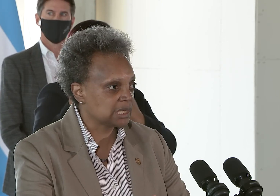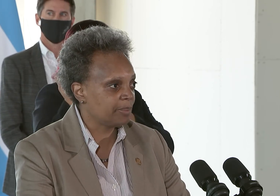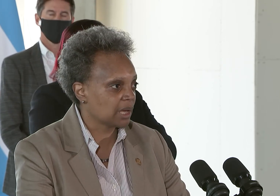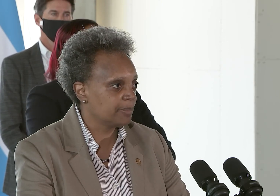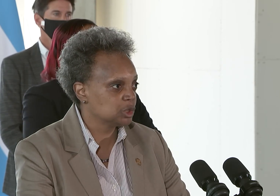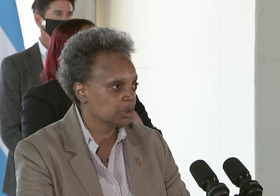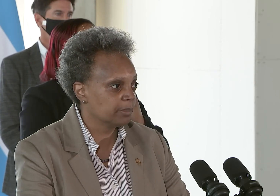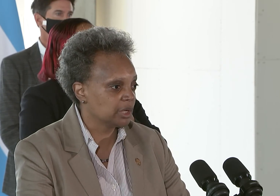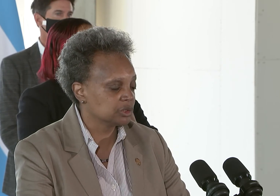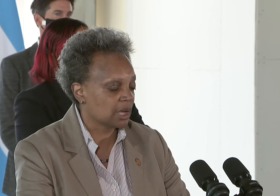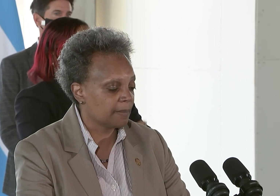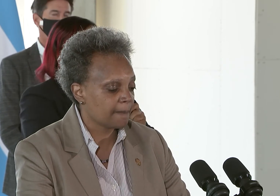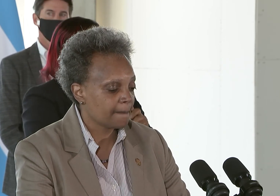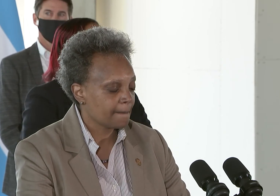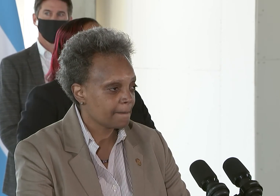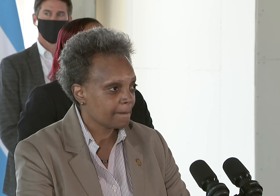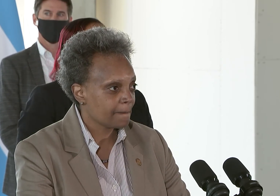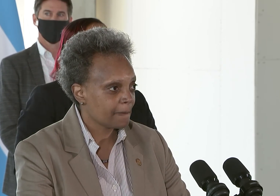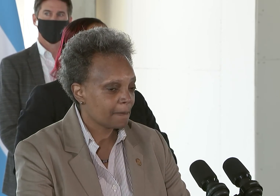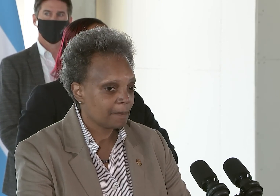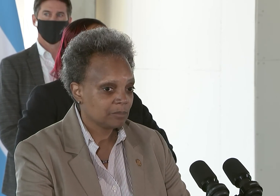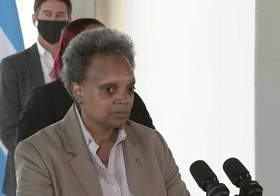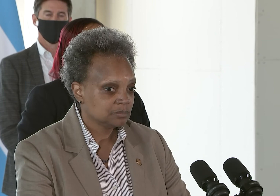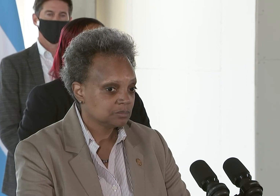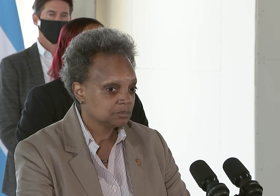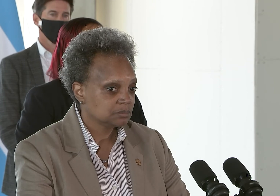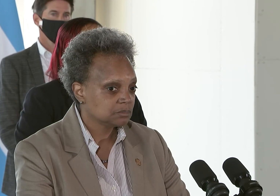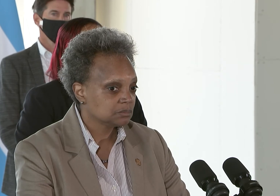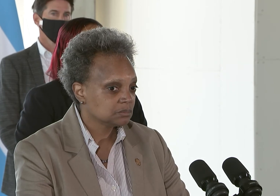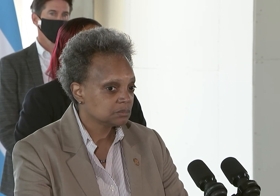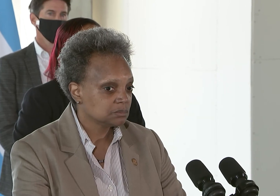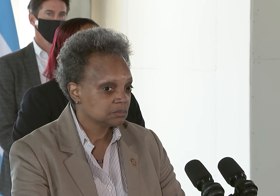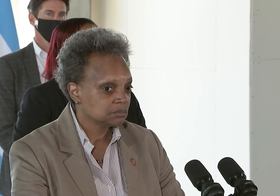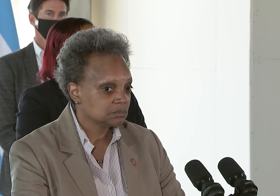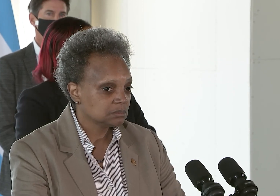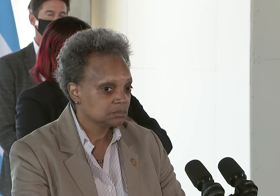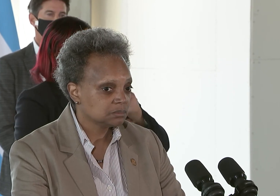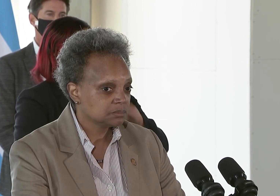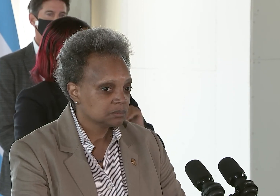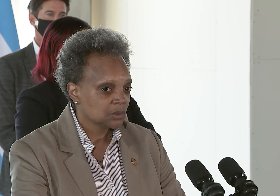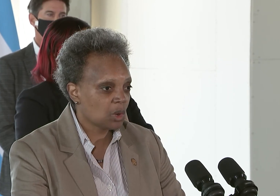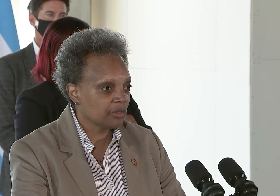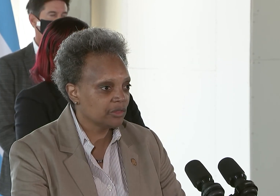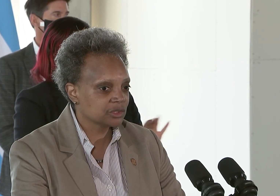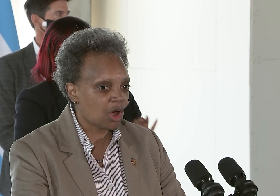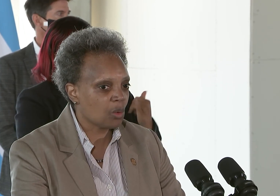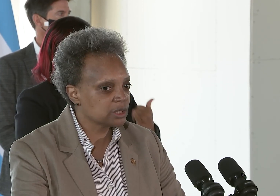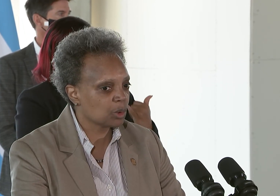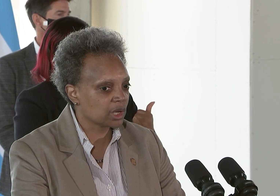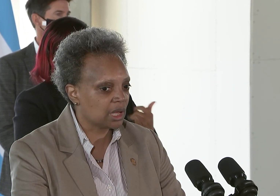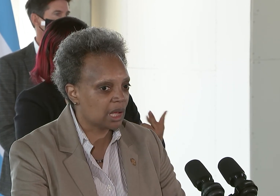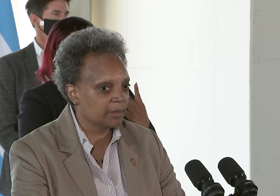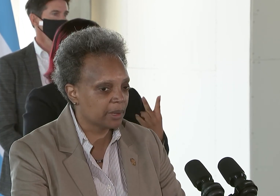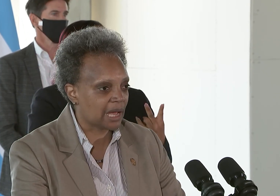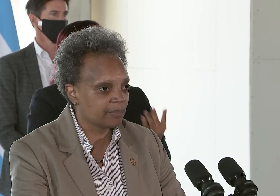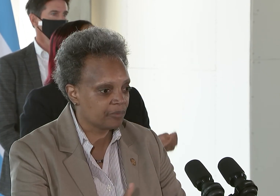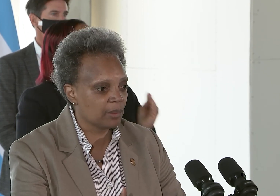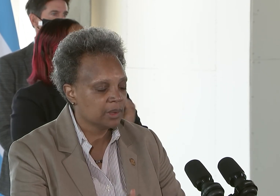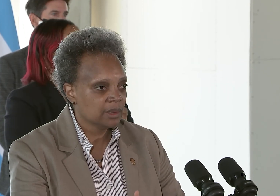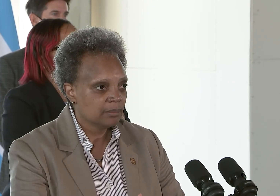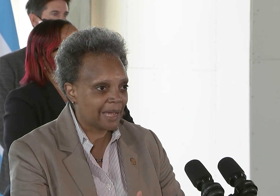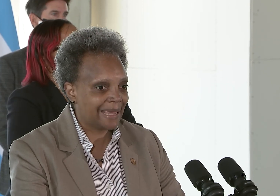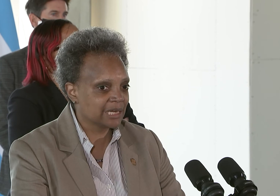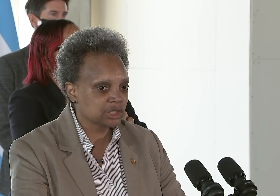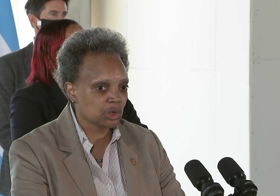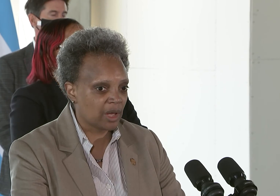with stepping up and doing a better job. Are you comfortable with how police are doing in that regard now? Well, there's always more to come, but